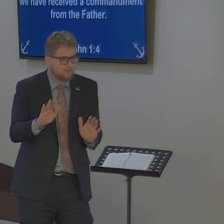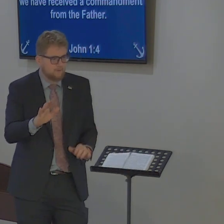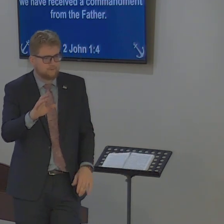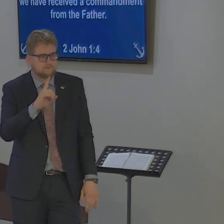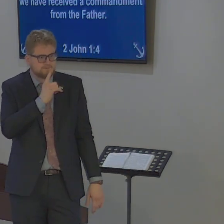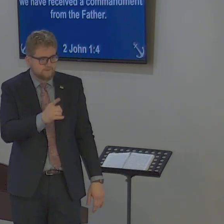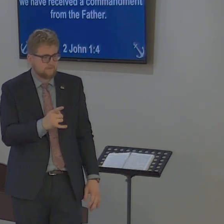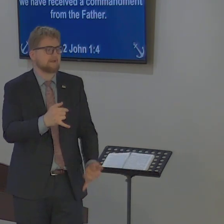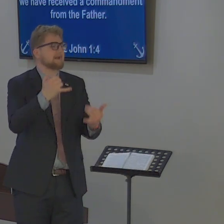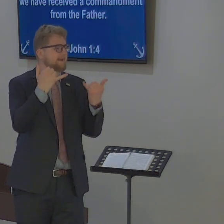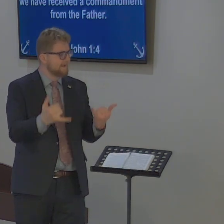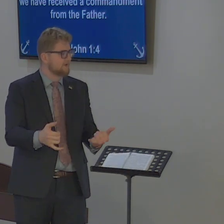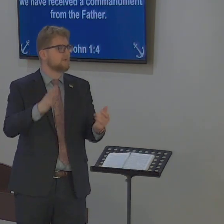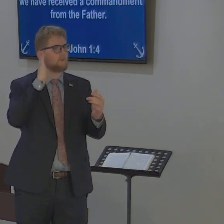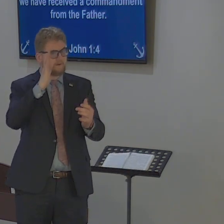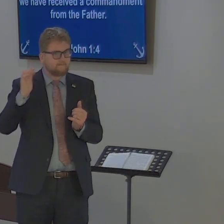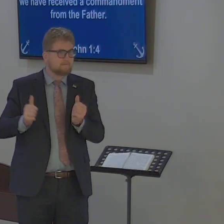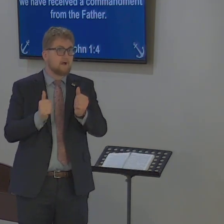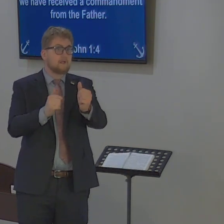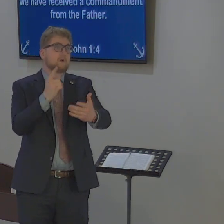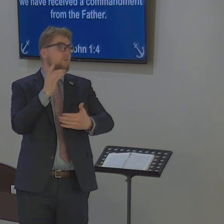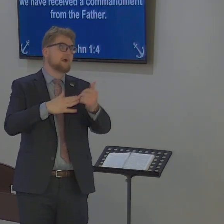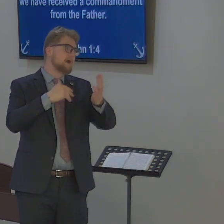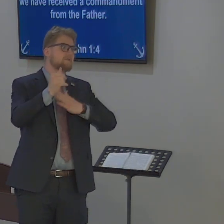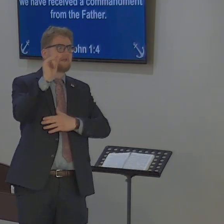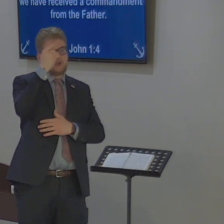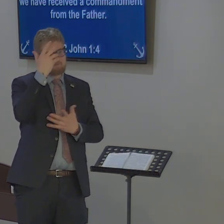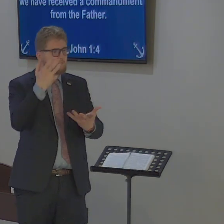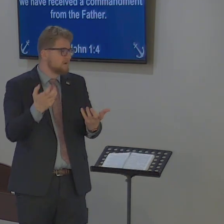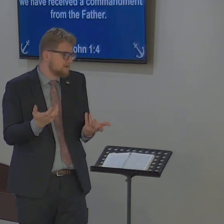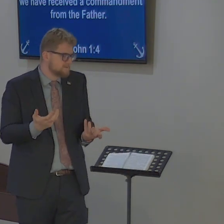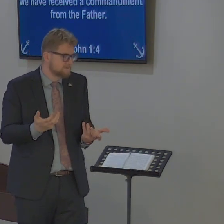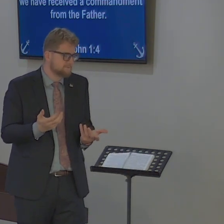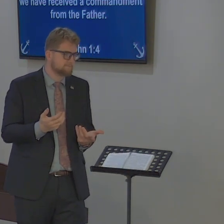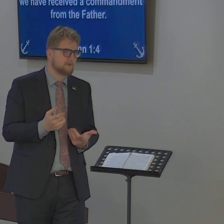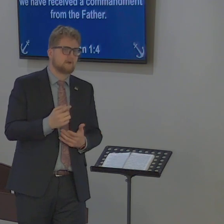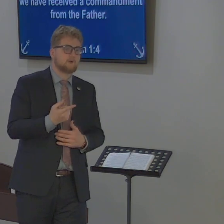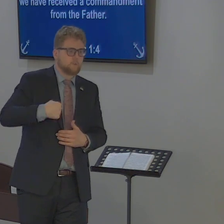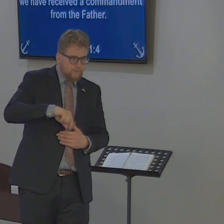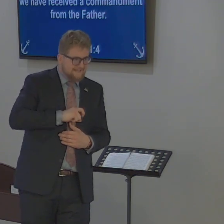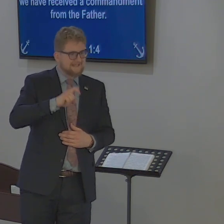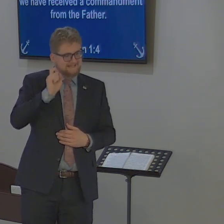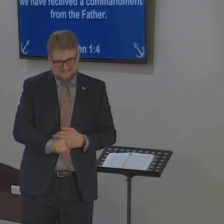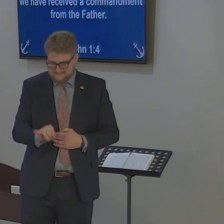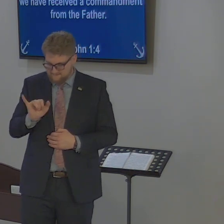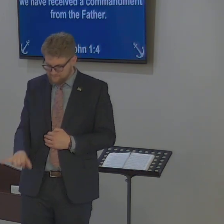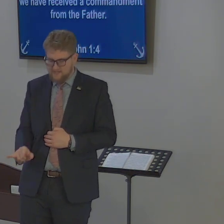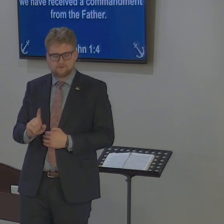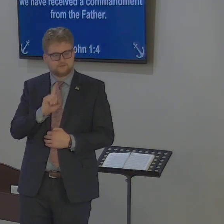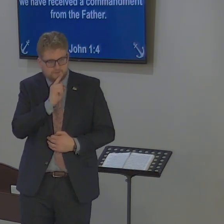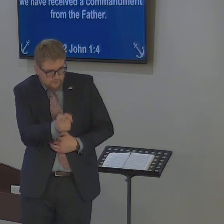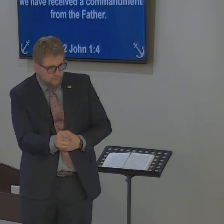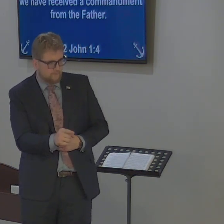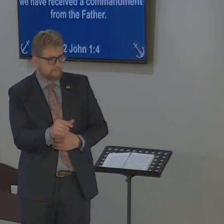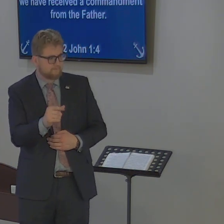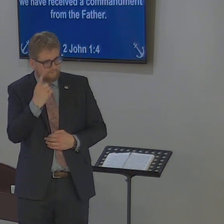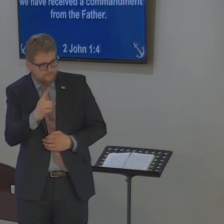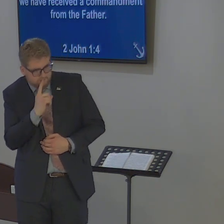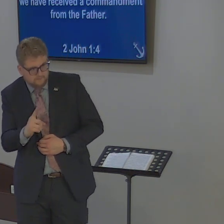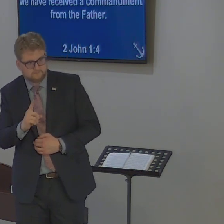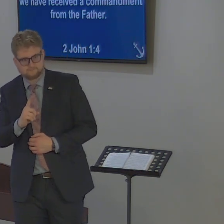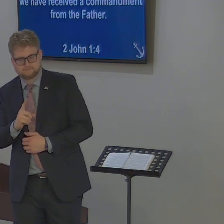Truth is a good reason to fight for. Truth is something that we absolutely need in our life. They were walking in it. So don't just take it and understand it, but walk in